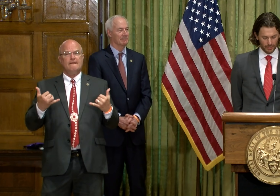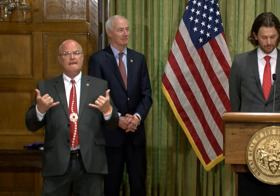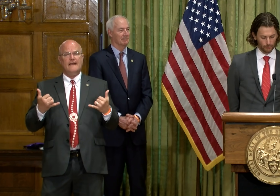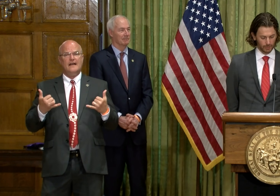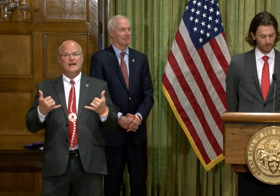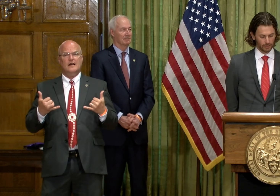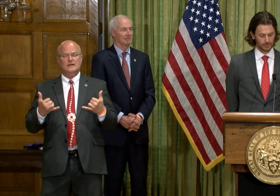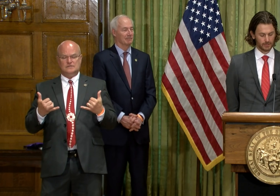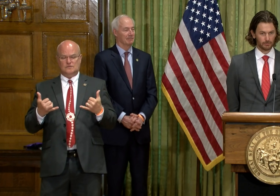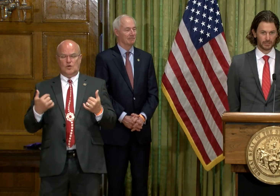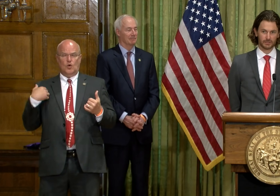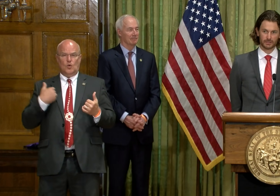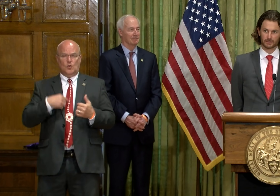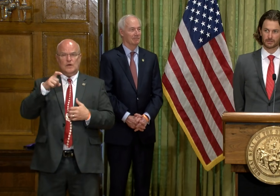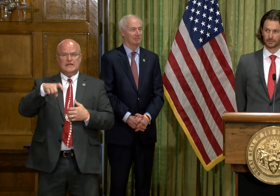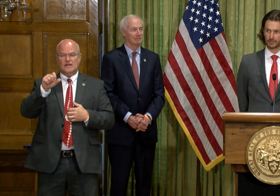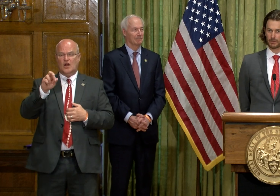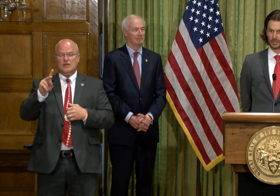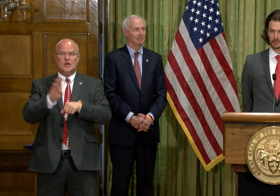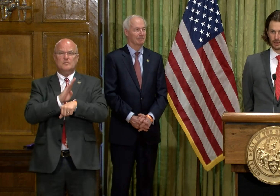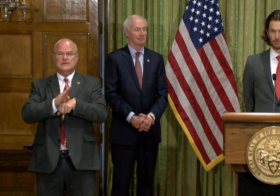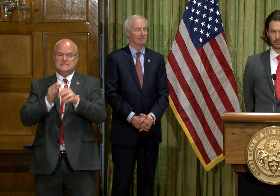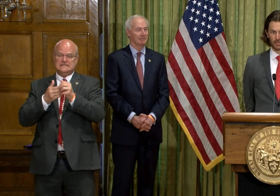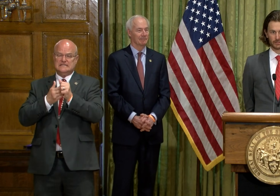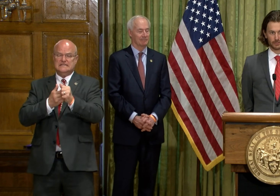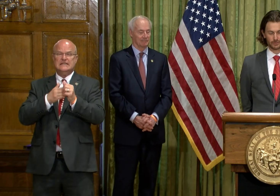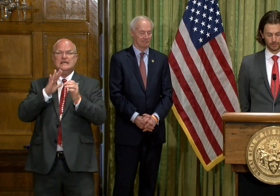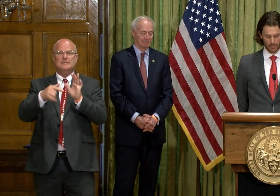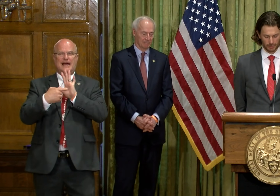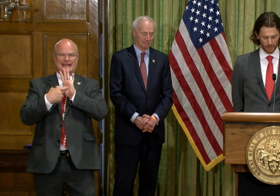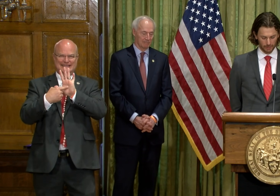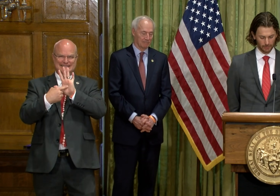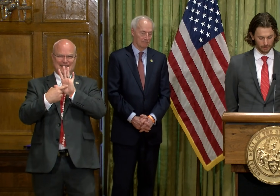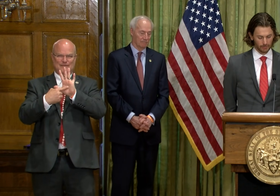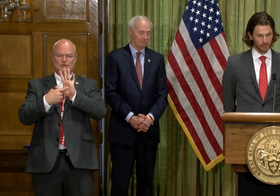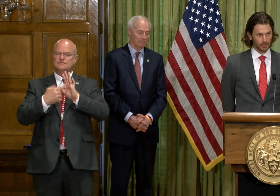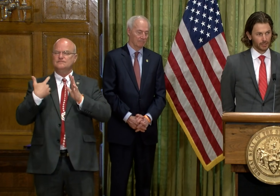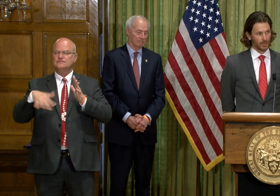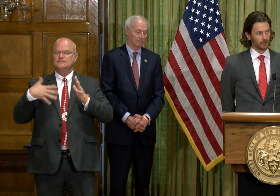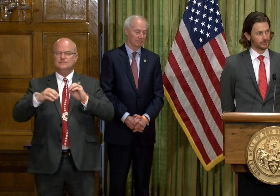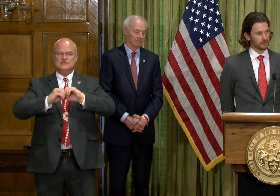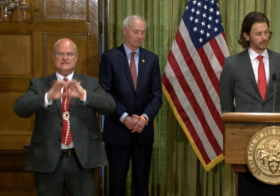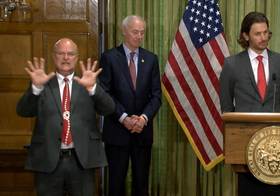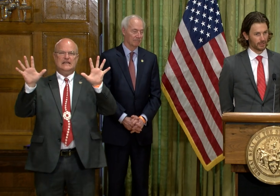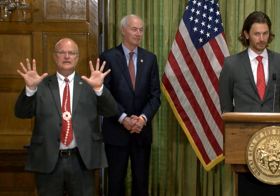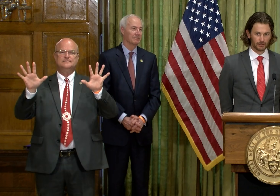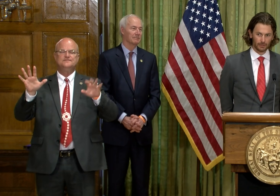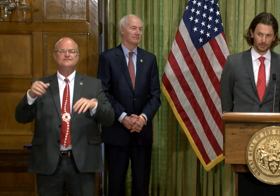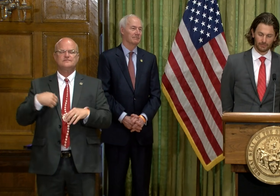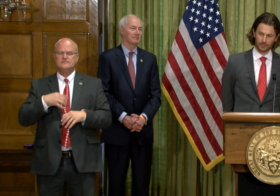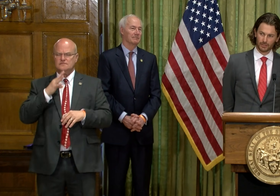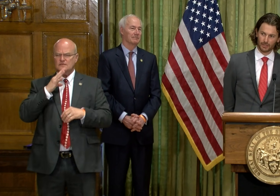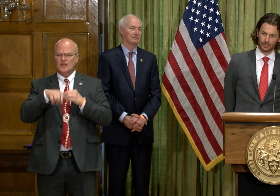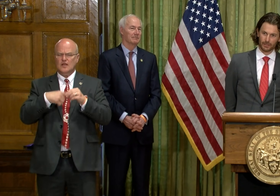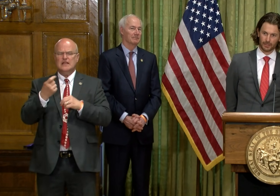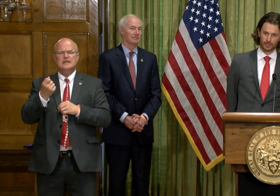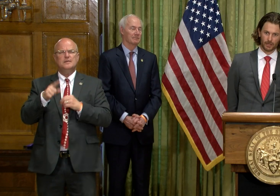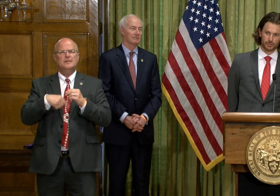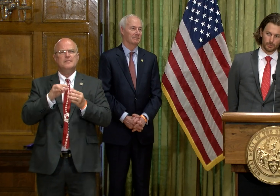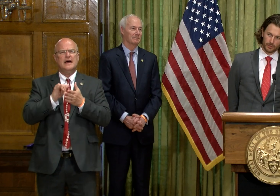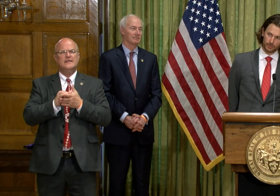Now, more than ever, we need Arkansas businesses to lead by example, and that's also becoming clear. I also talked about a little of